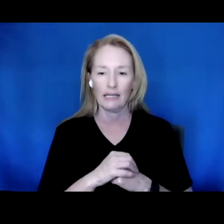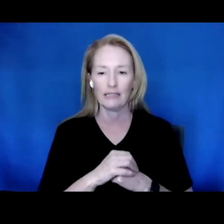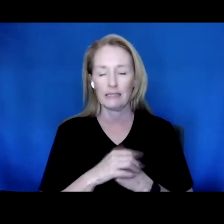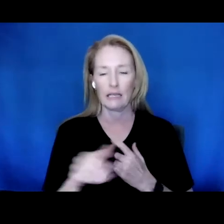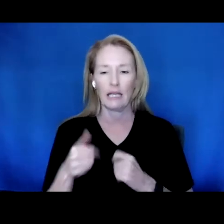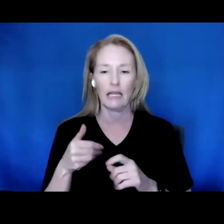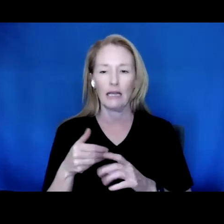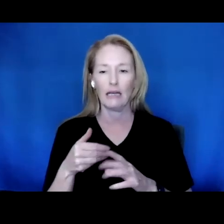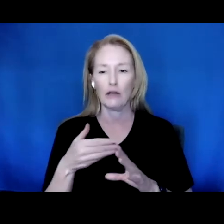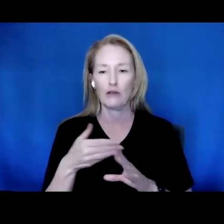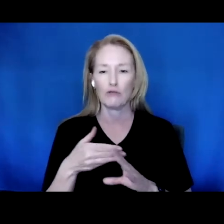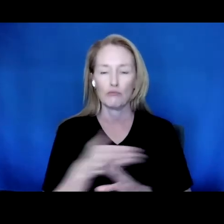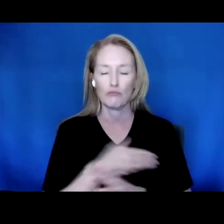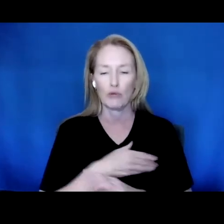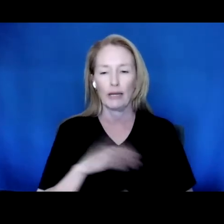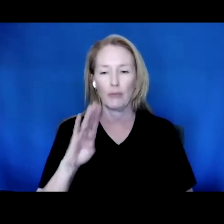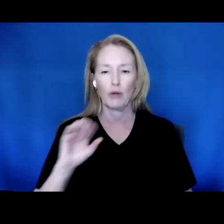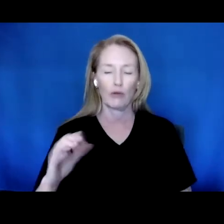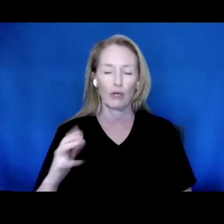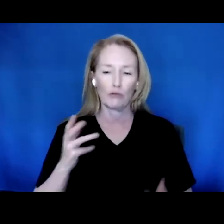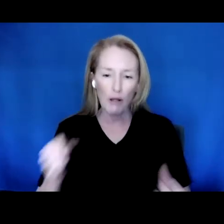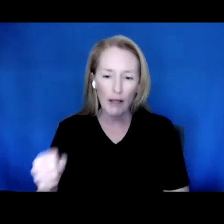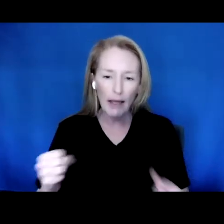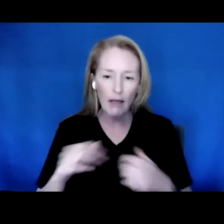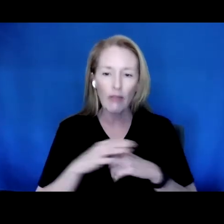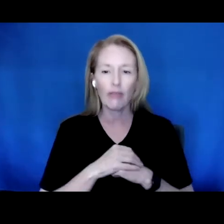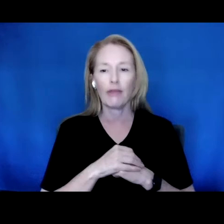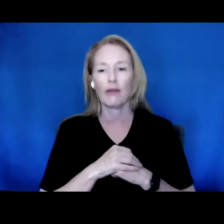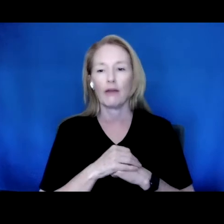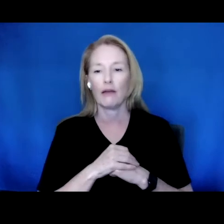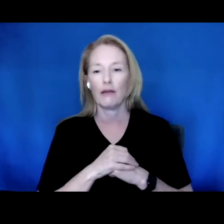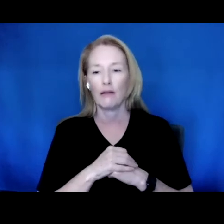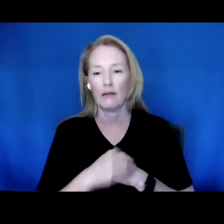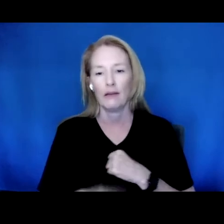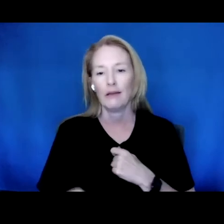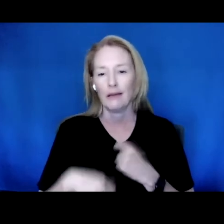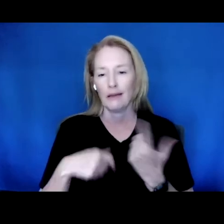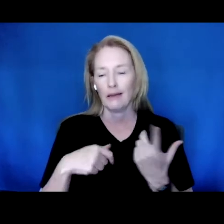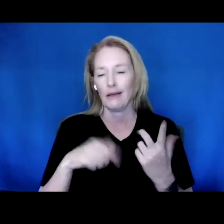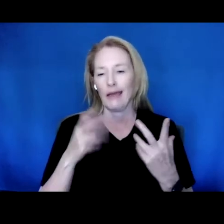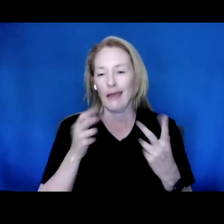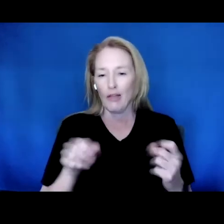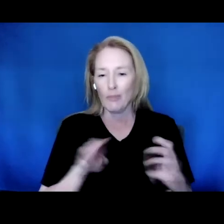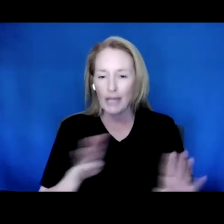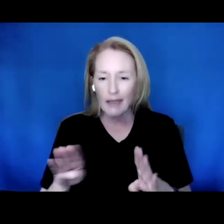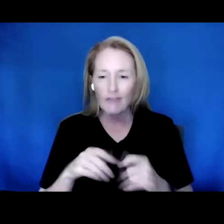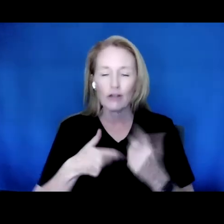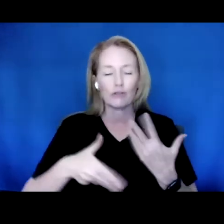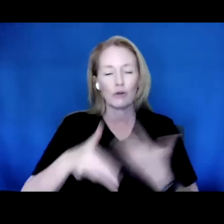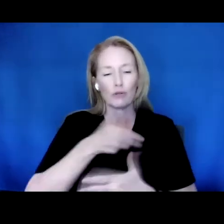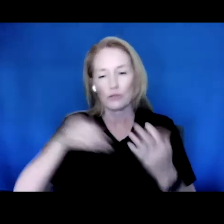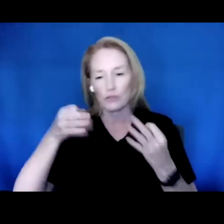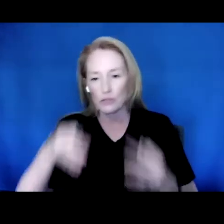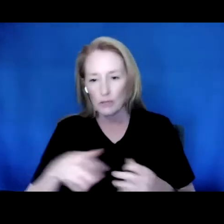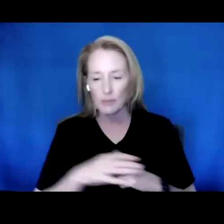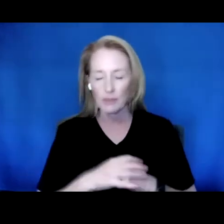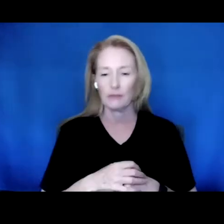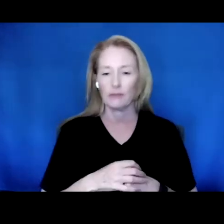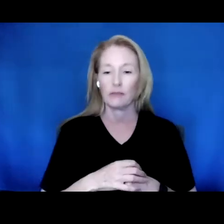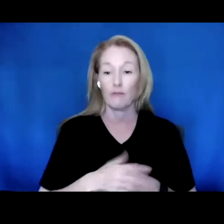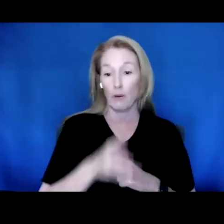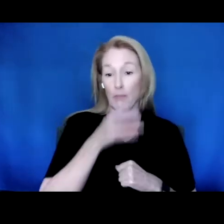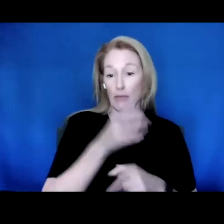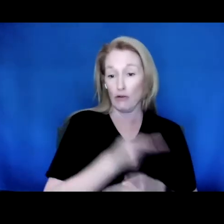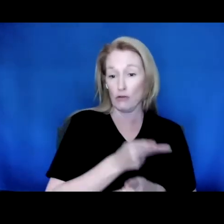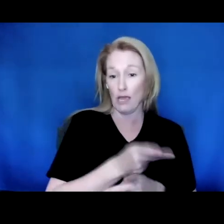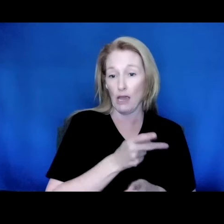behaviors and social determinants of health. For maternal care, we might want to investigate antenatal care and then